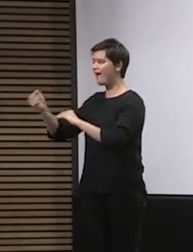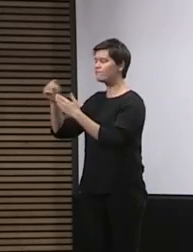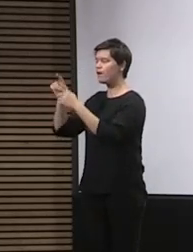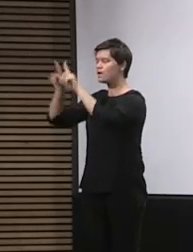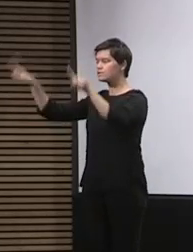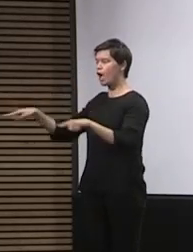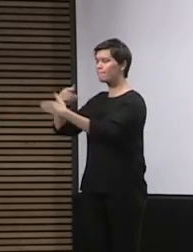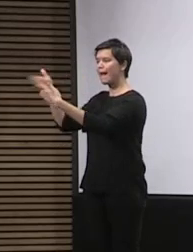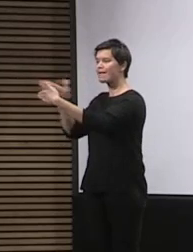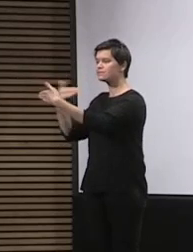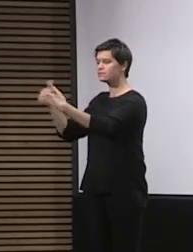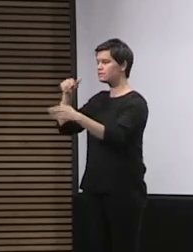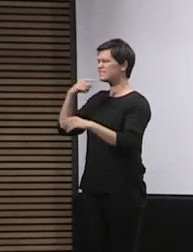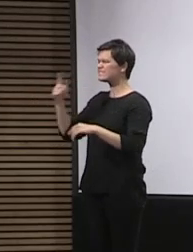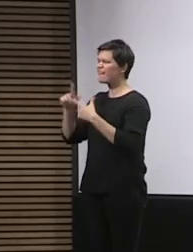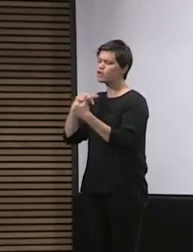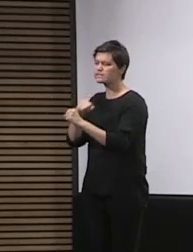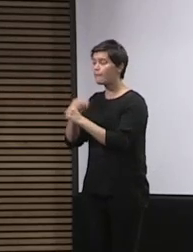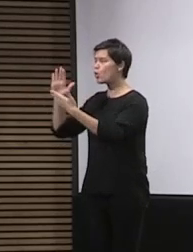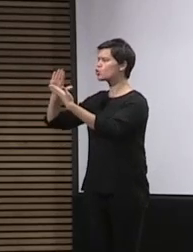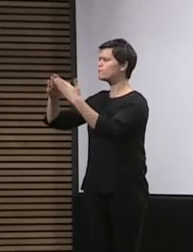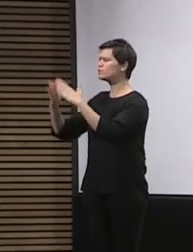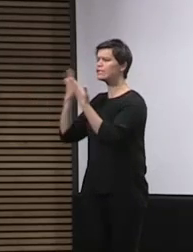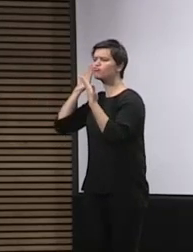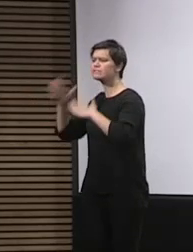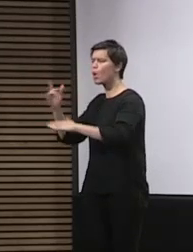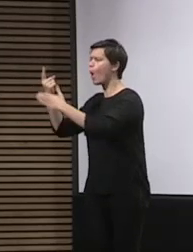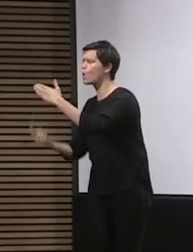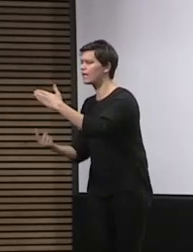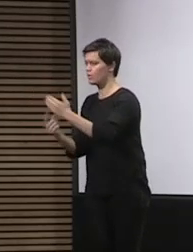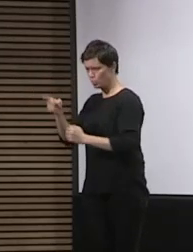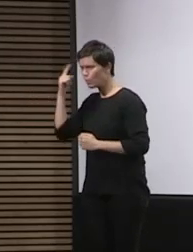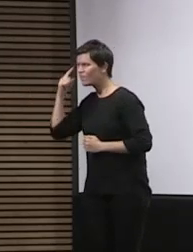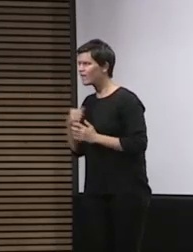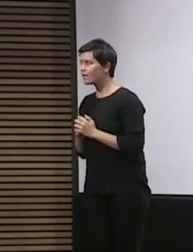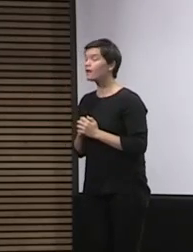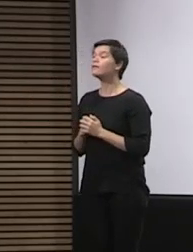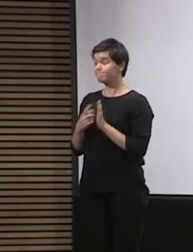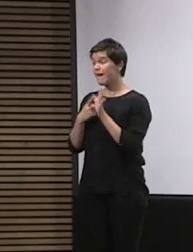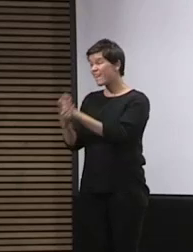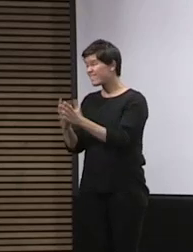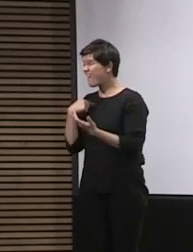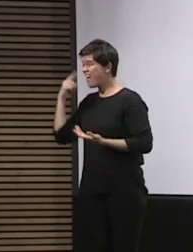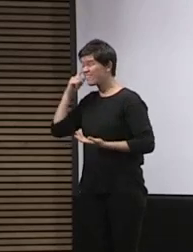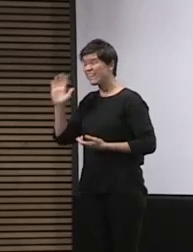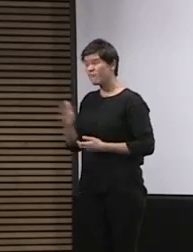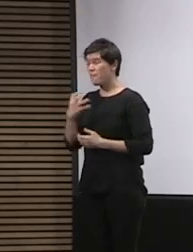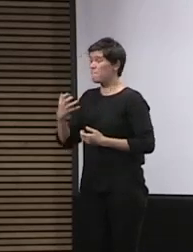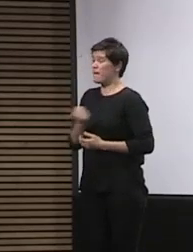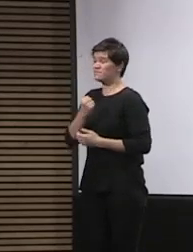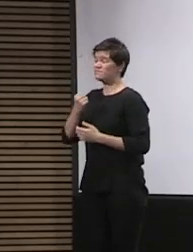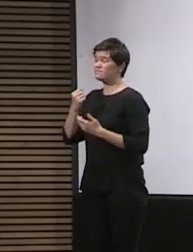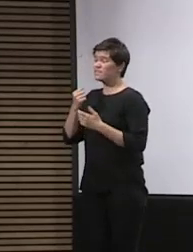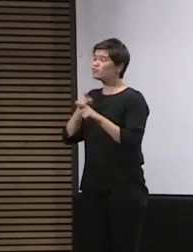home dummies? I think the same messages apply. Be kind. This is actually about making sure that everybody is able